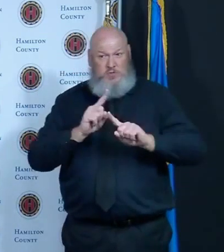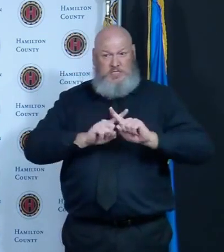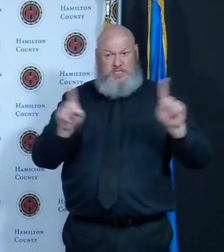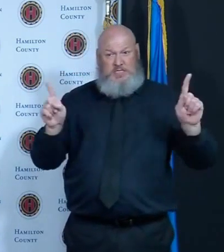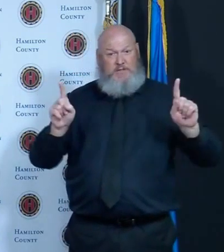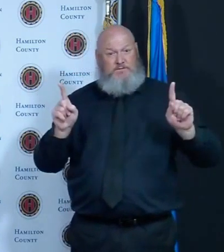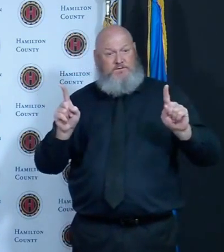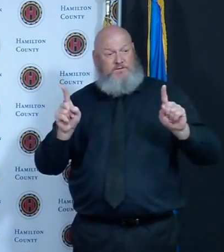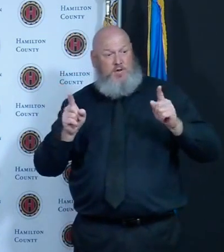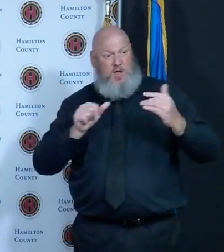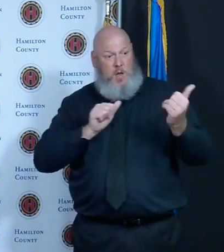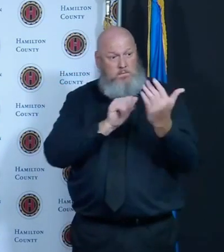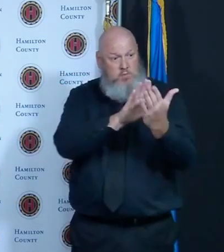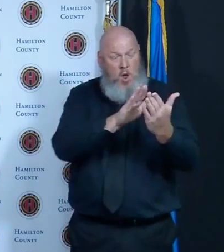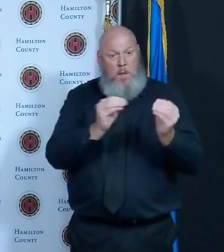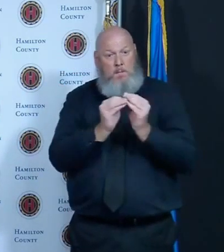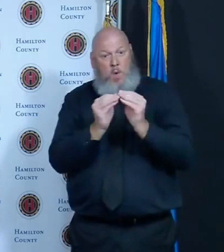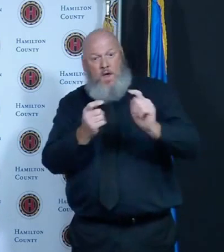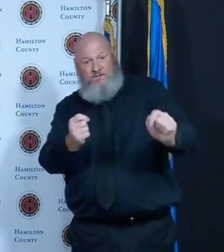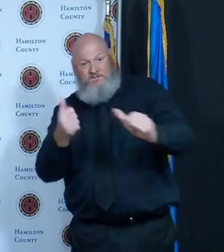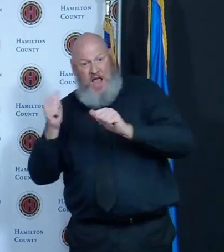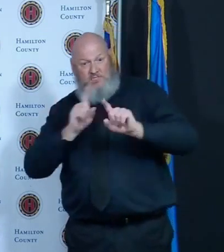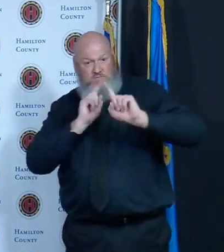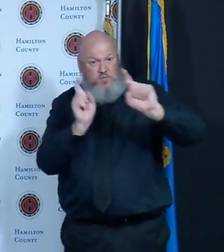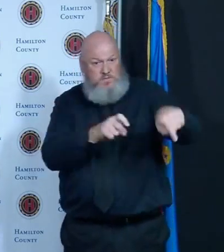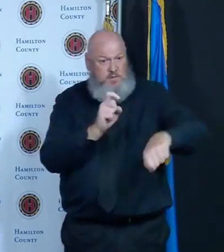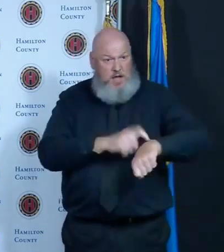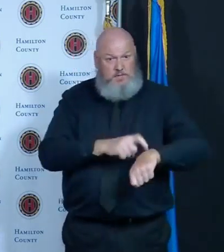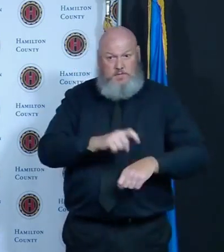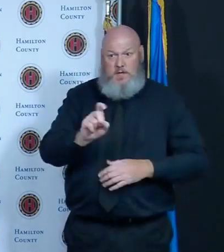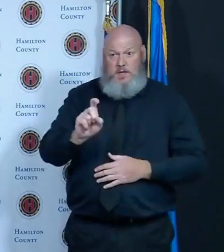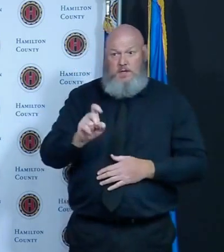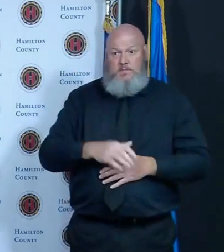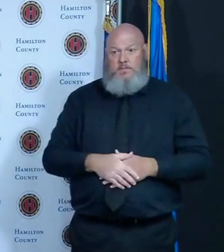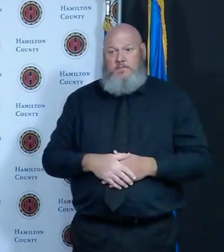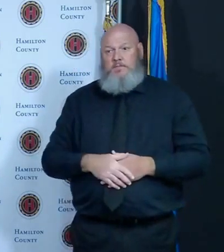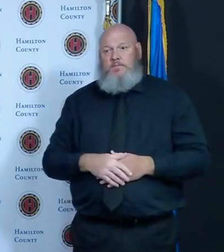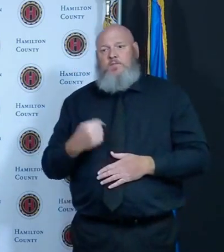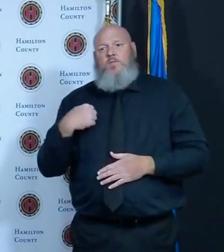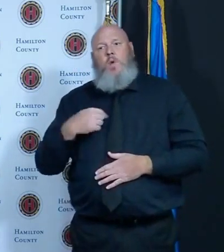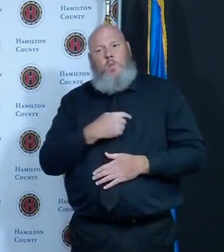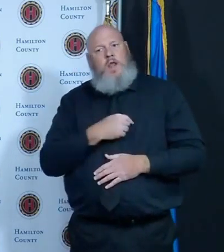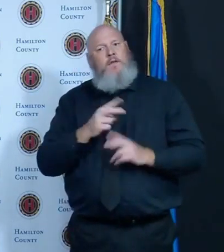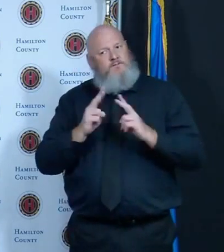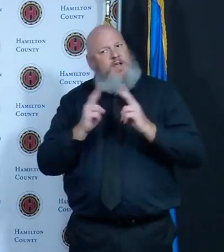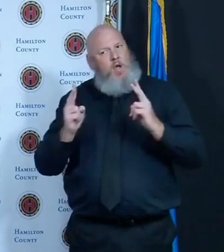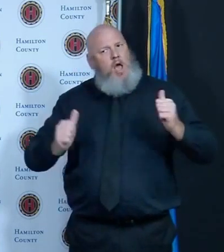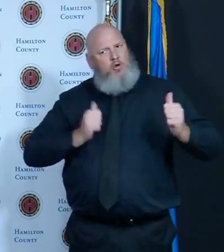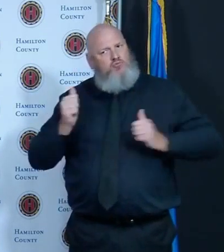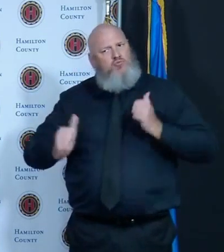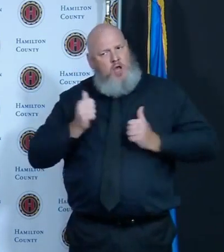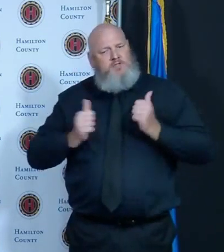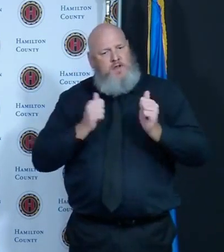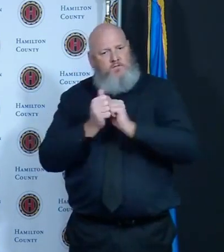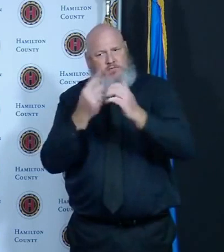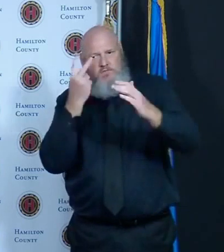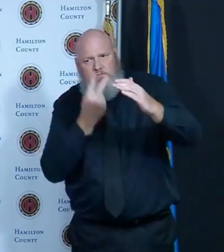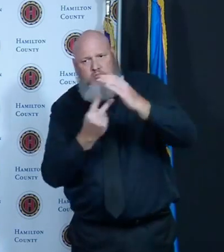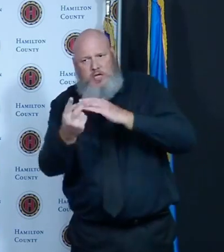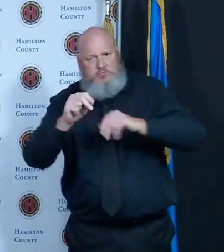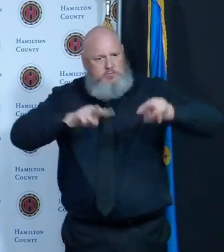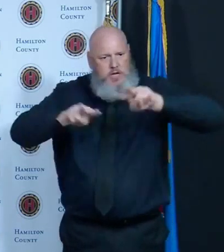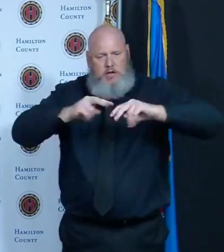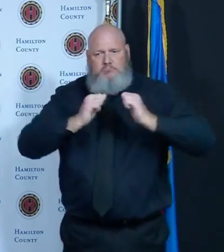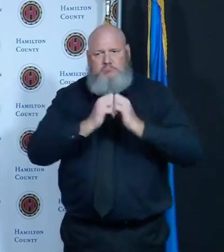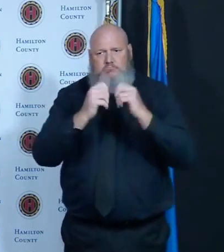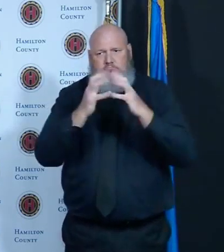think actually that we were pretty aggressive, particularly when it relates to social distancing, and I think that probably was the game changer. I think we're